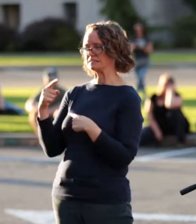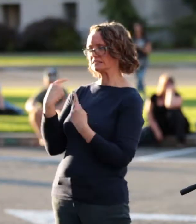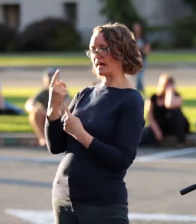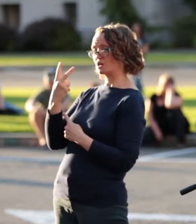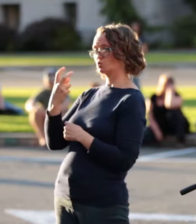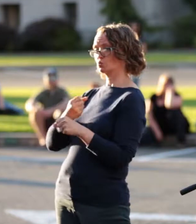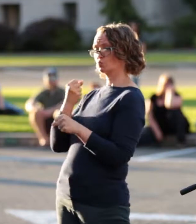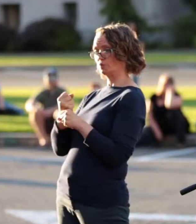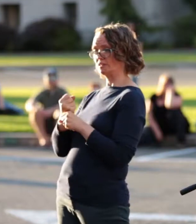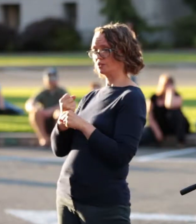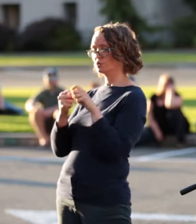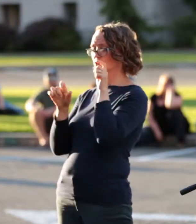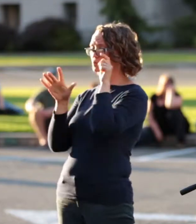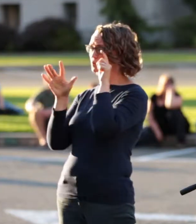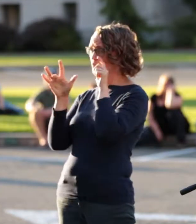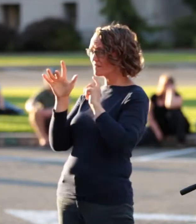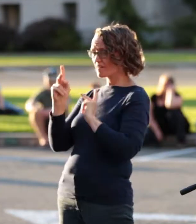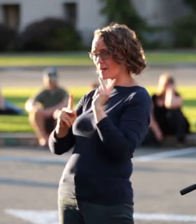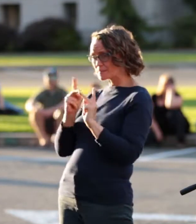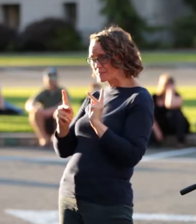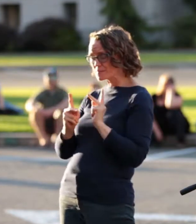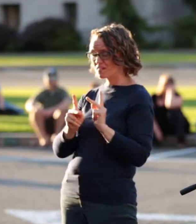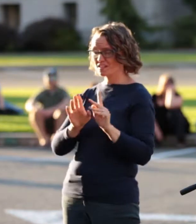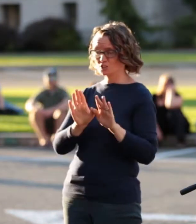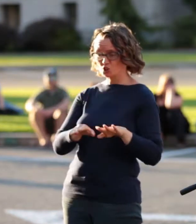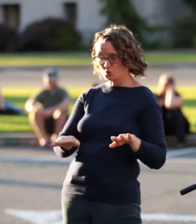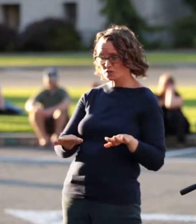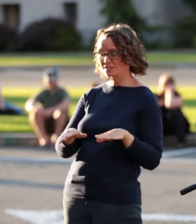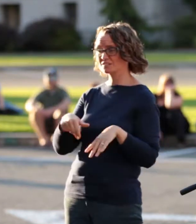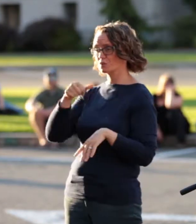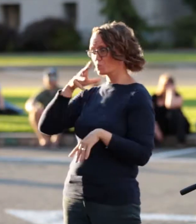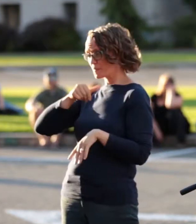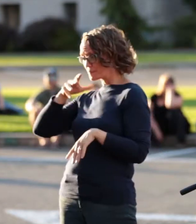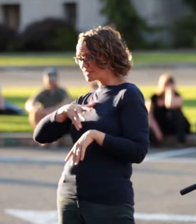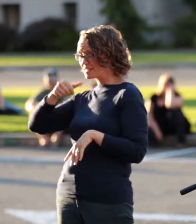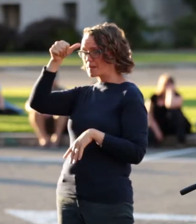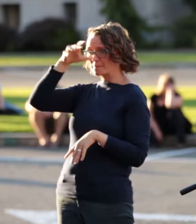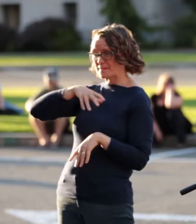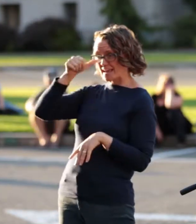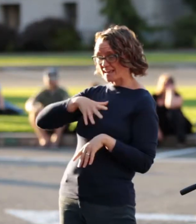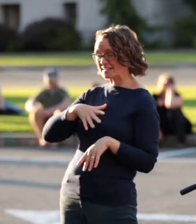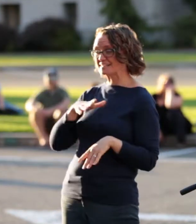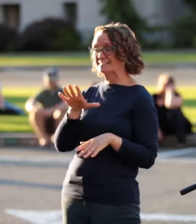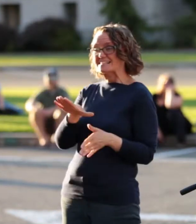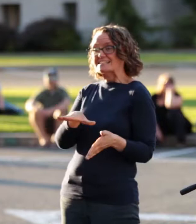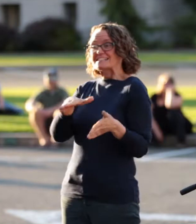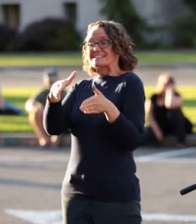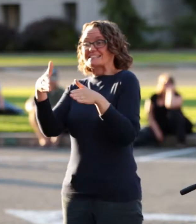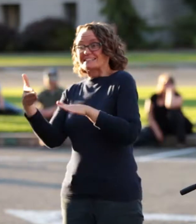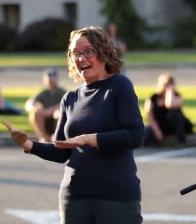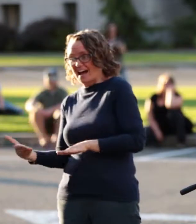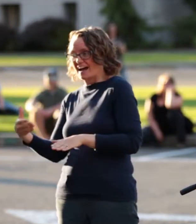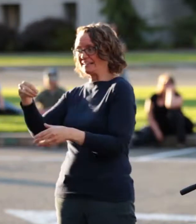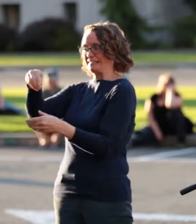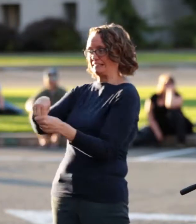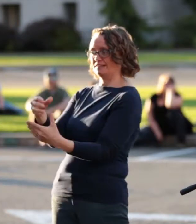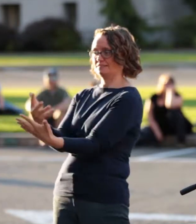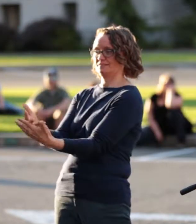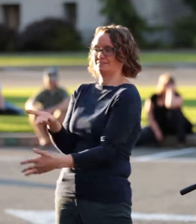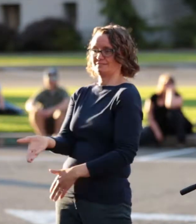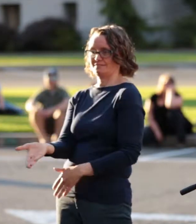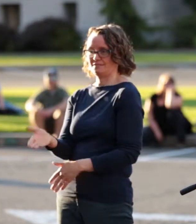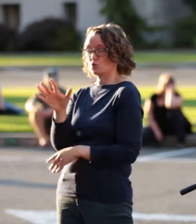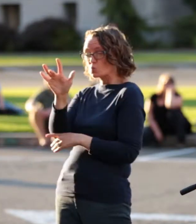people, children, women, men, have died in custody of ICE and CBP. 25 wholly